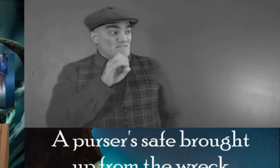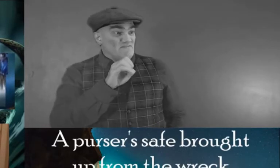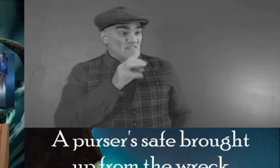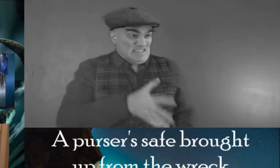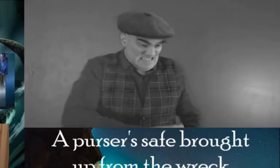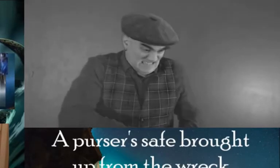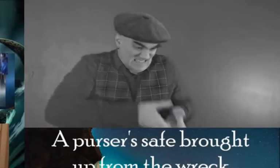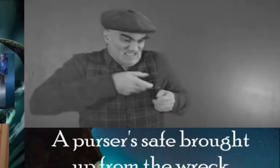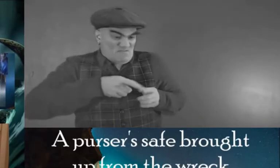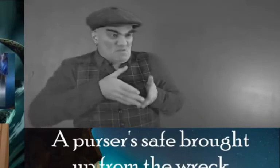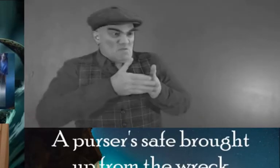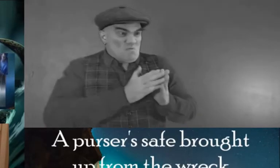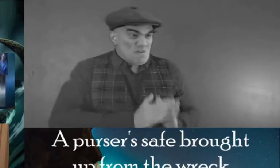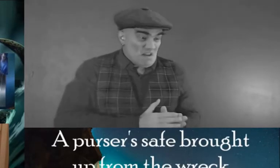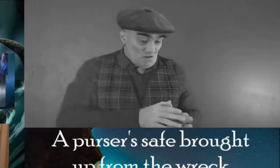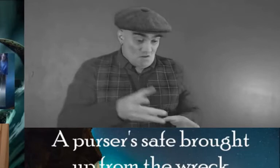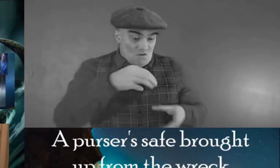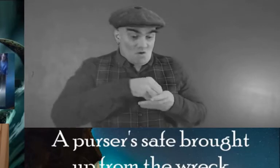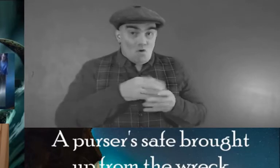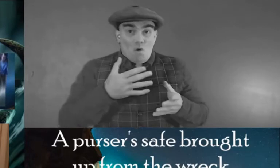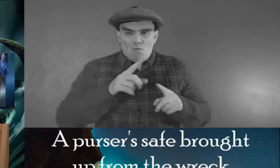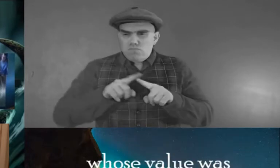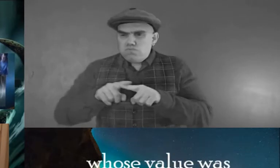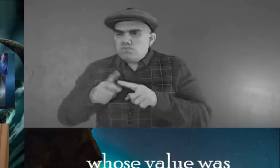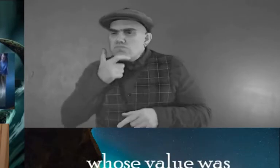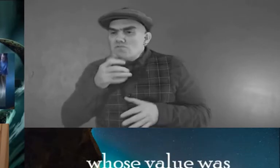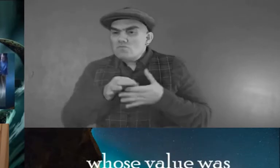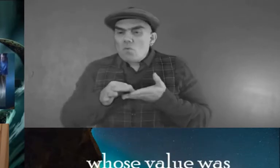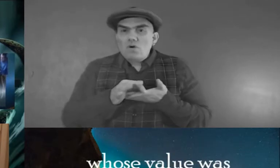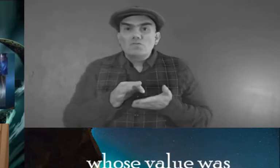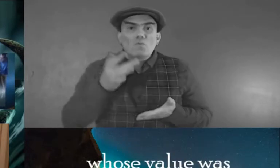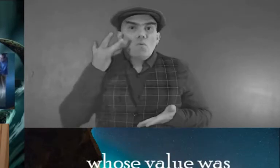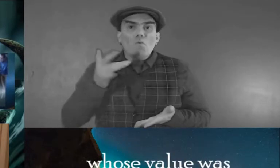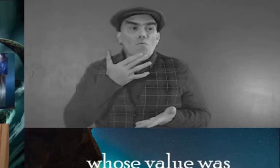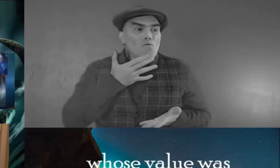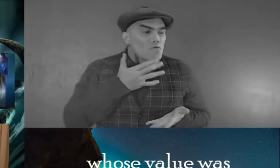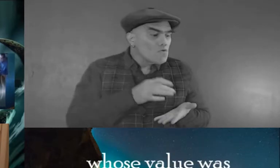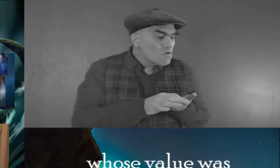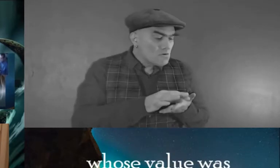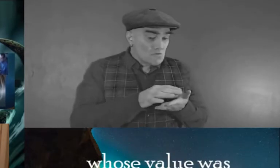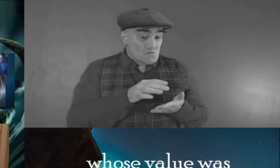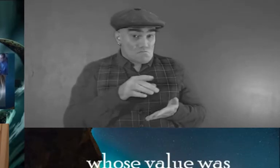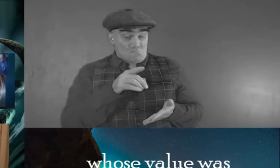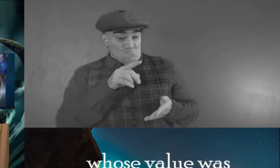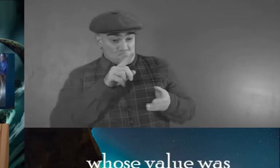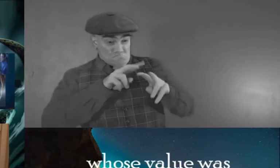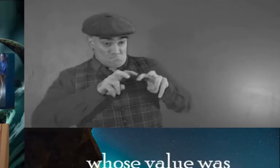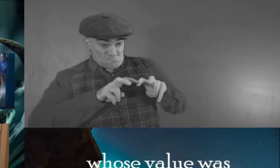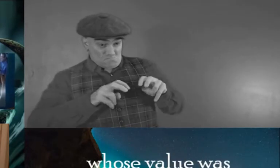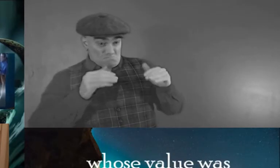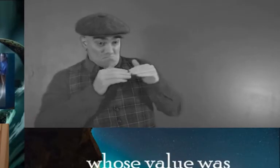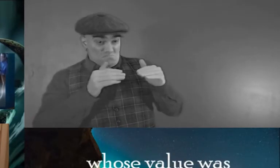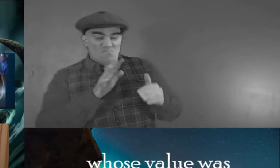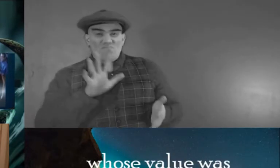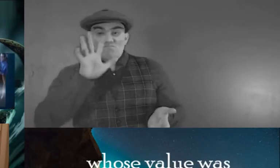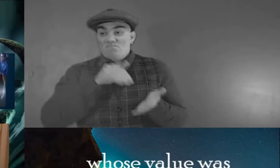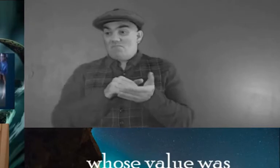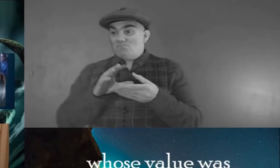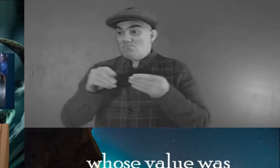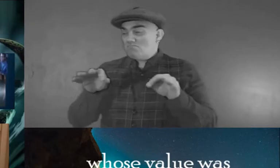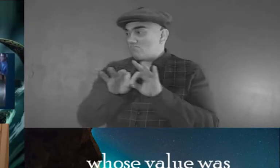wreck contained an assortment of gold-colored British coins, whose value was estimated by an expert at